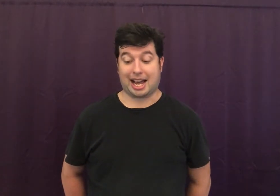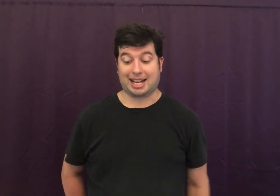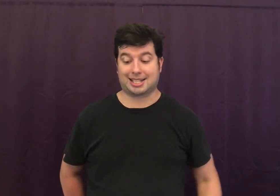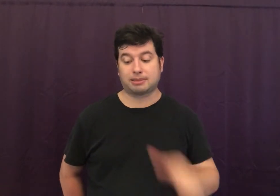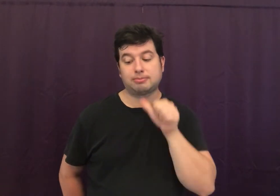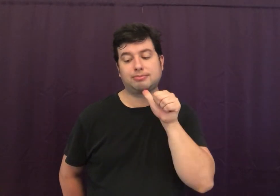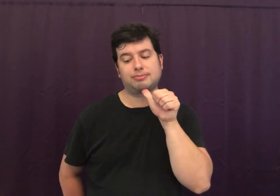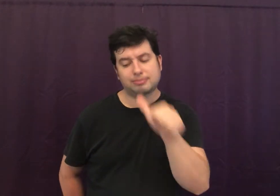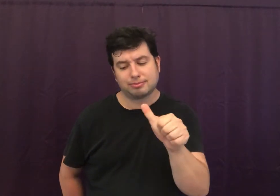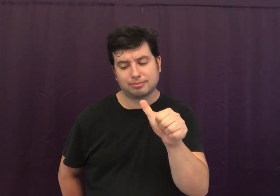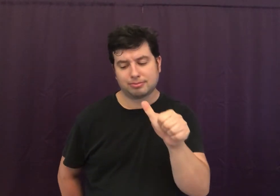Not